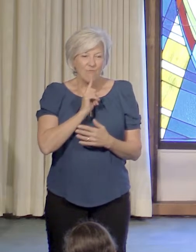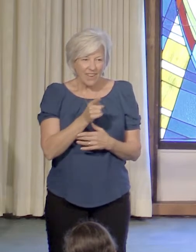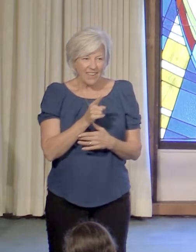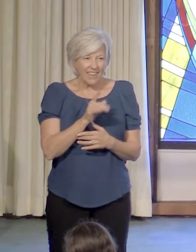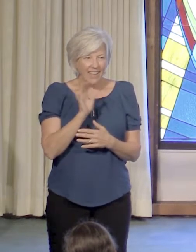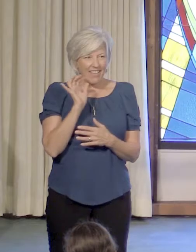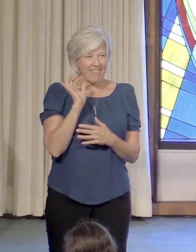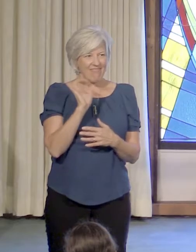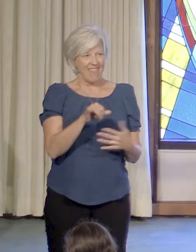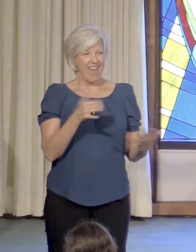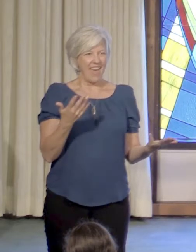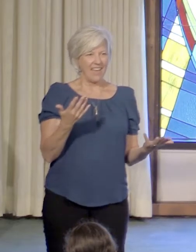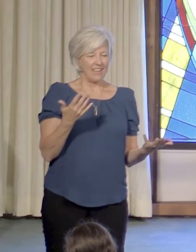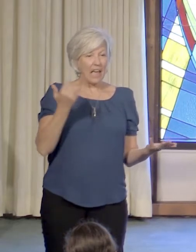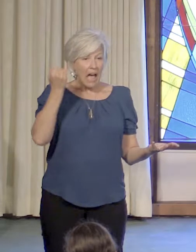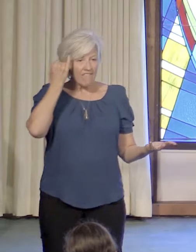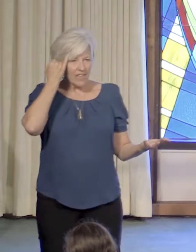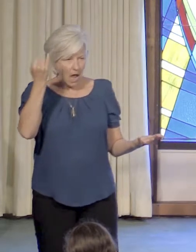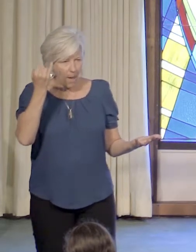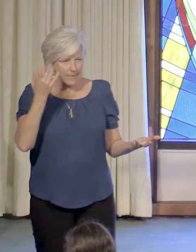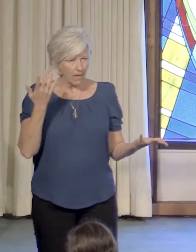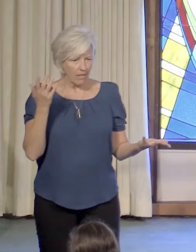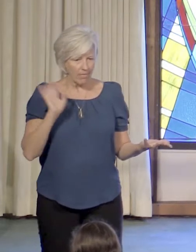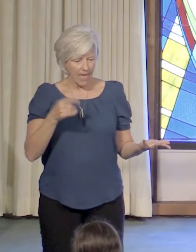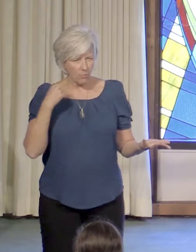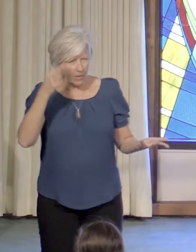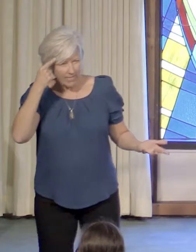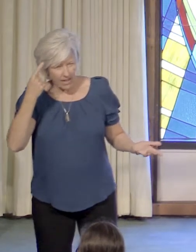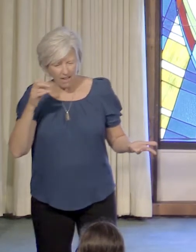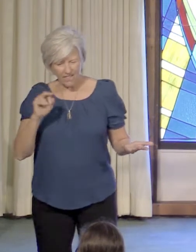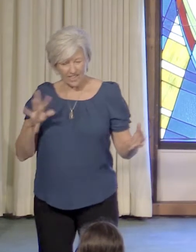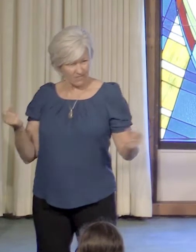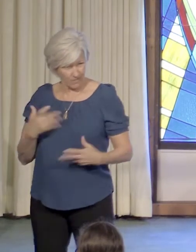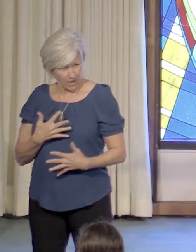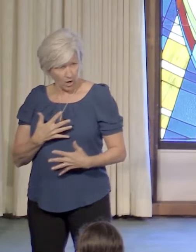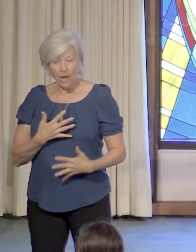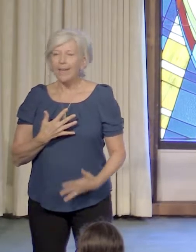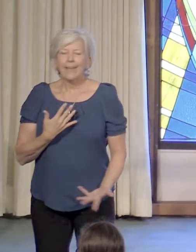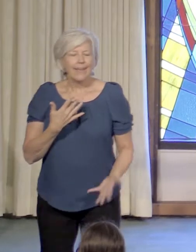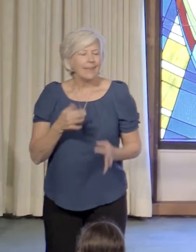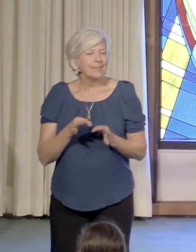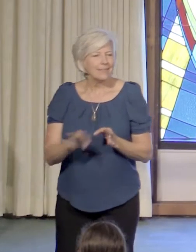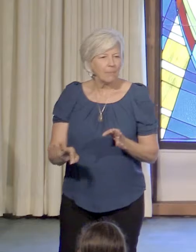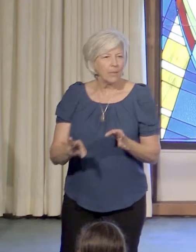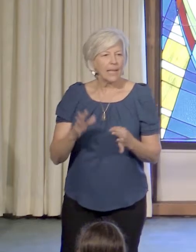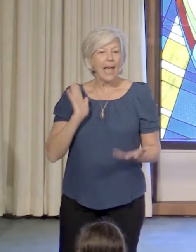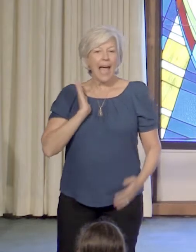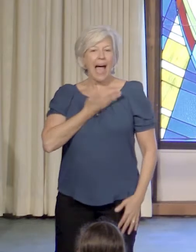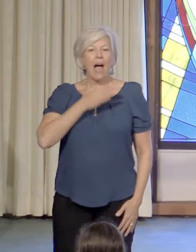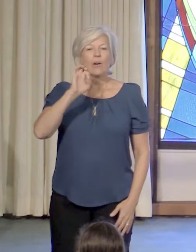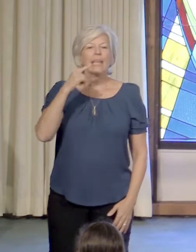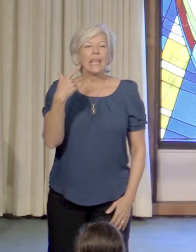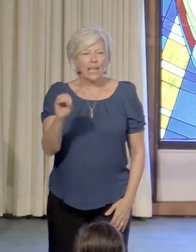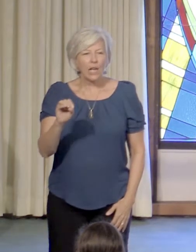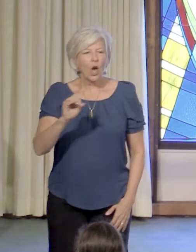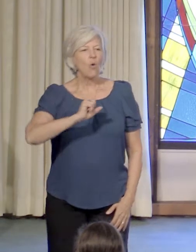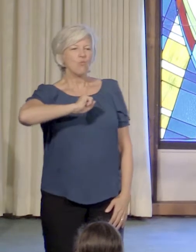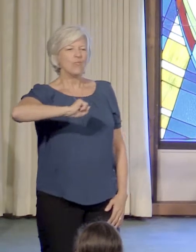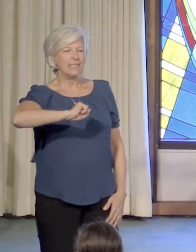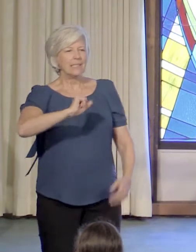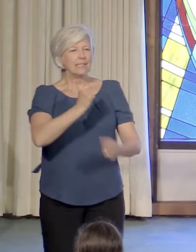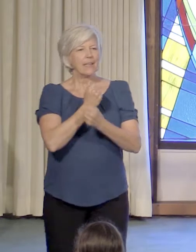phenomenon we think of as being fear is simply our ego resisting love for one reason